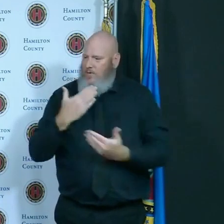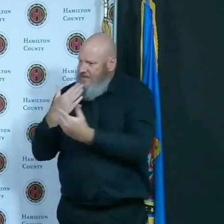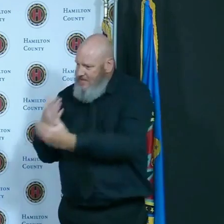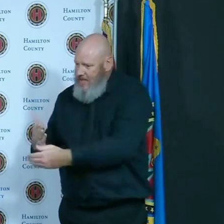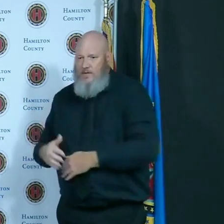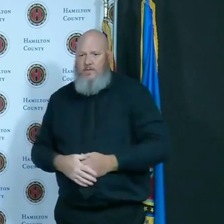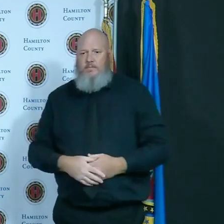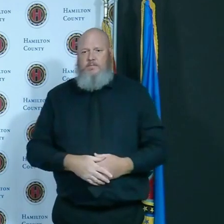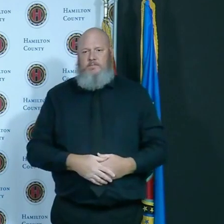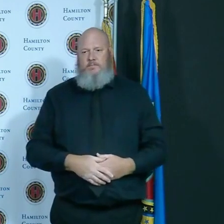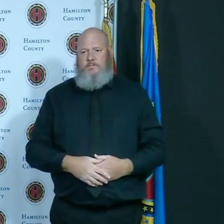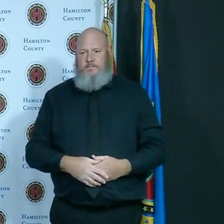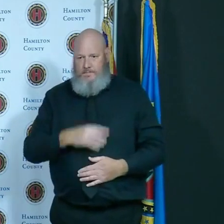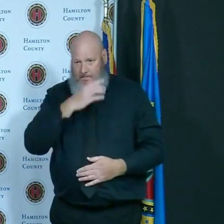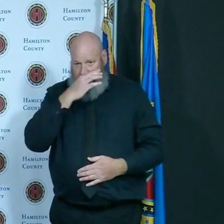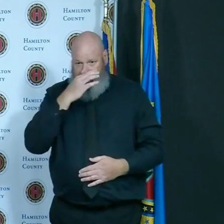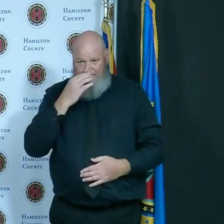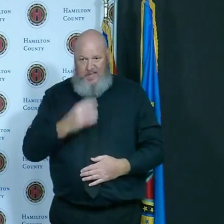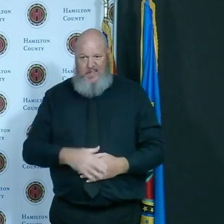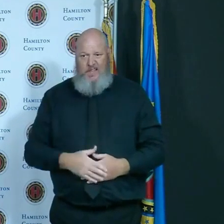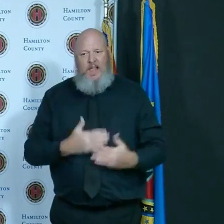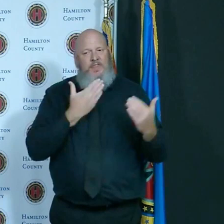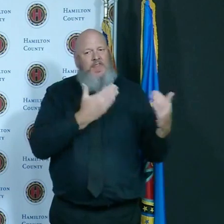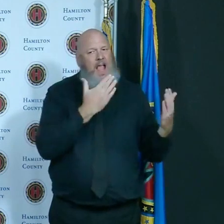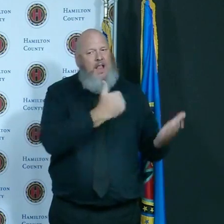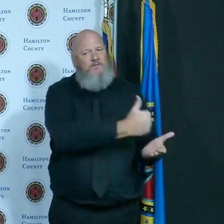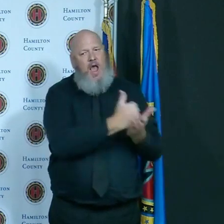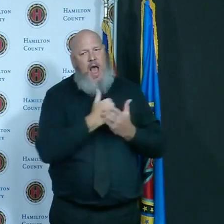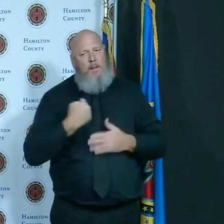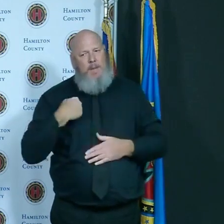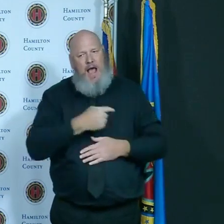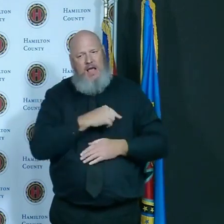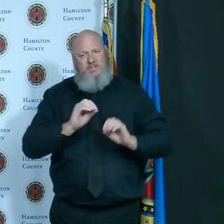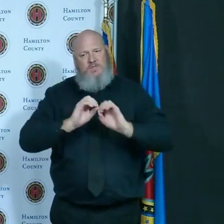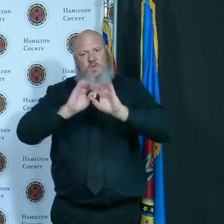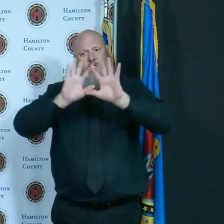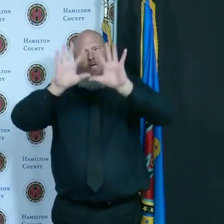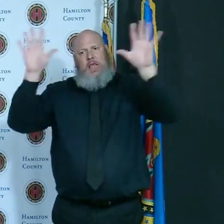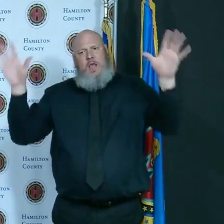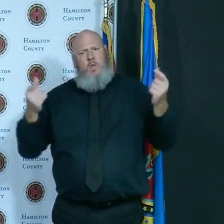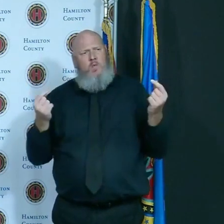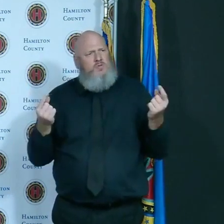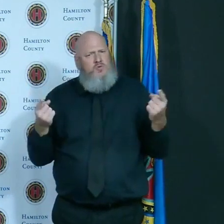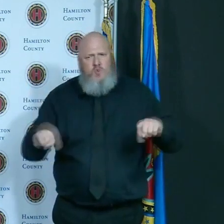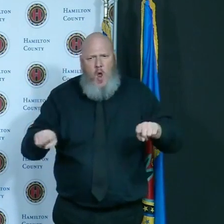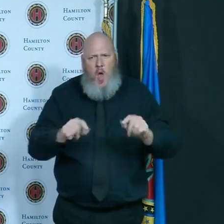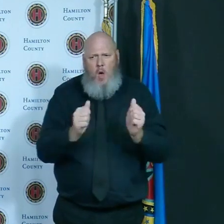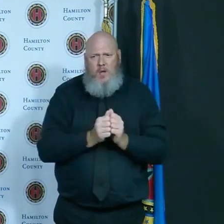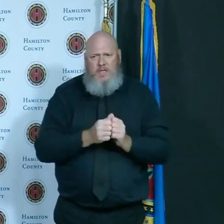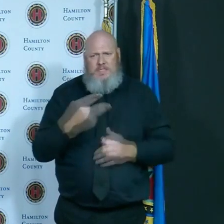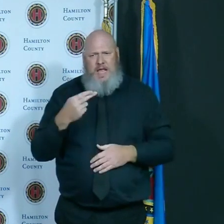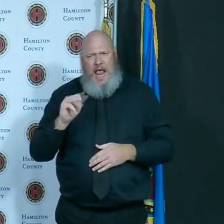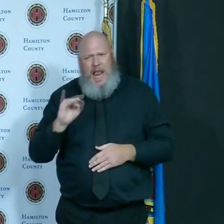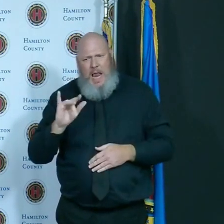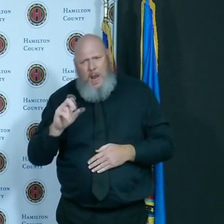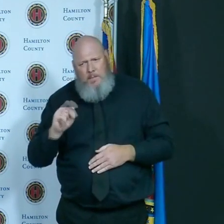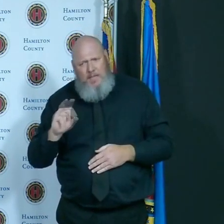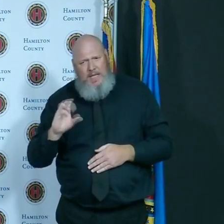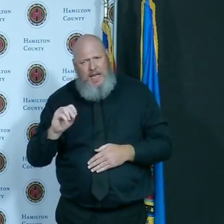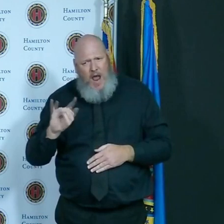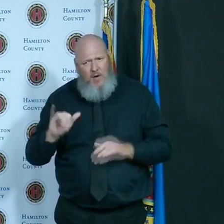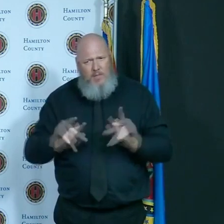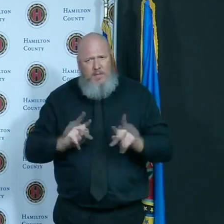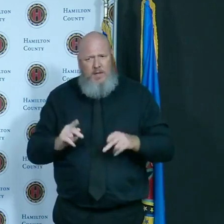Thank you, Renee, for helping us illuminate what's happening in Hamilton County. So, Bridget, do we have any